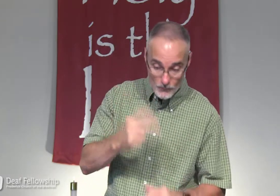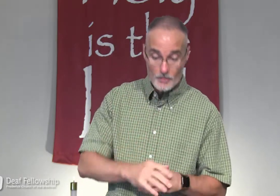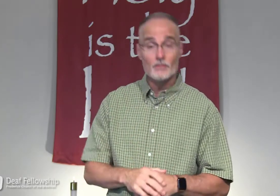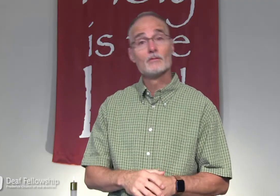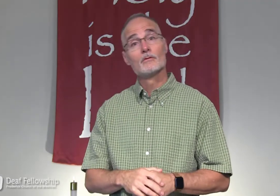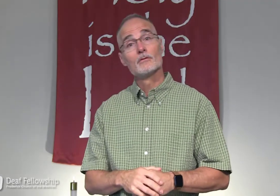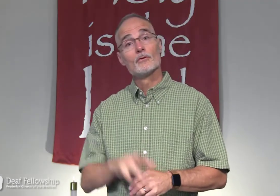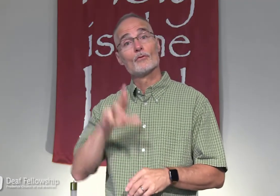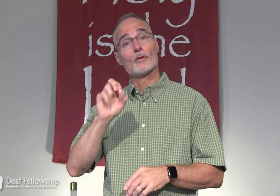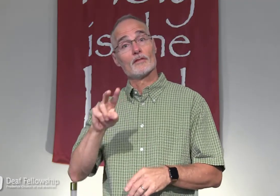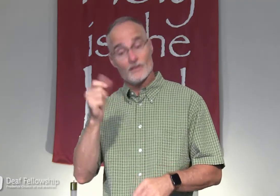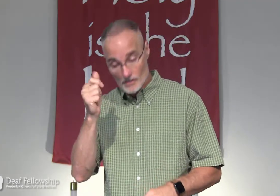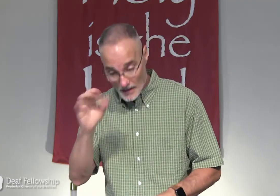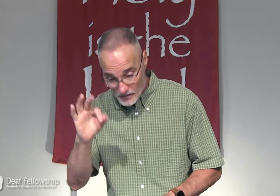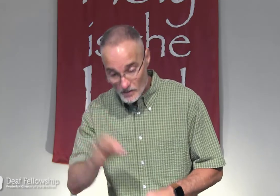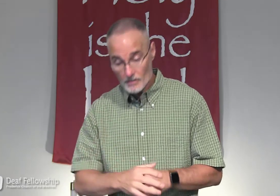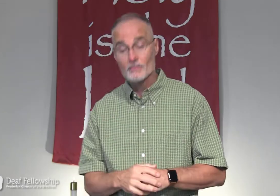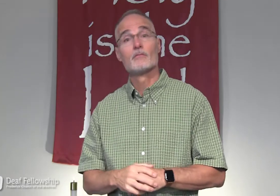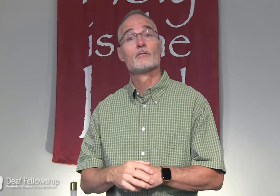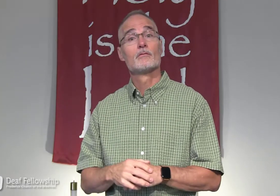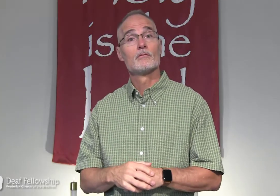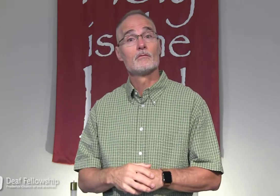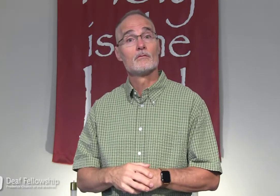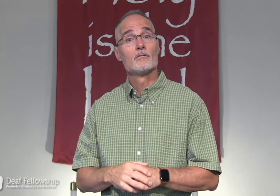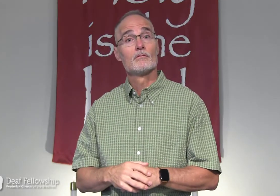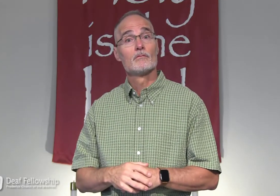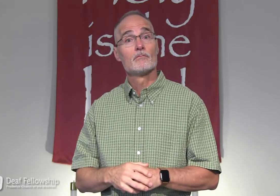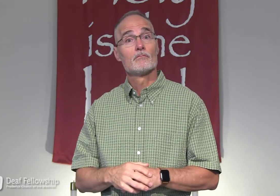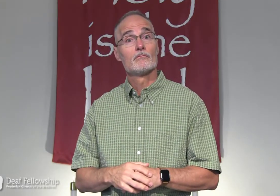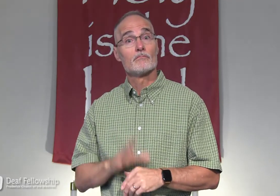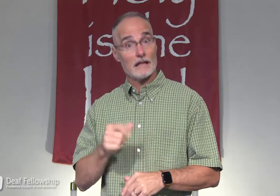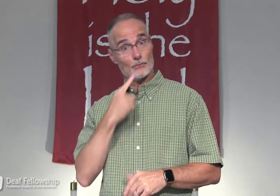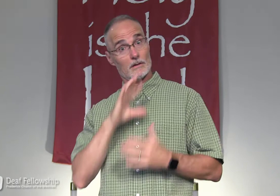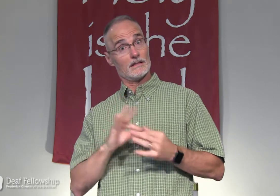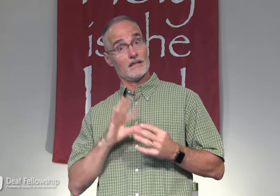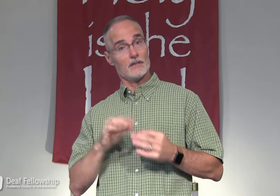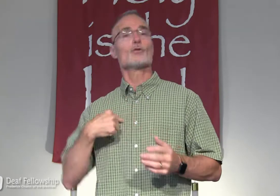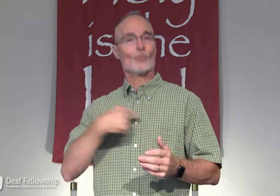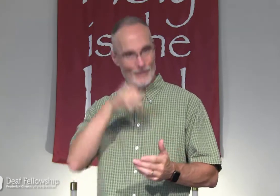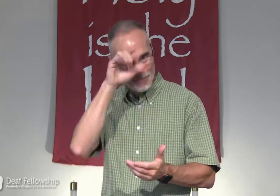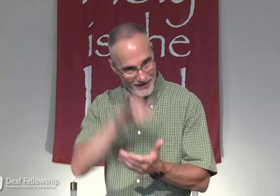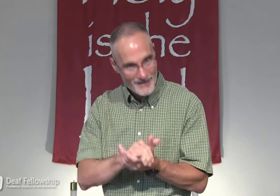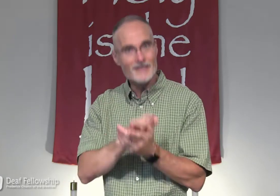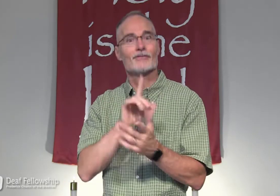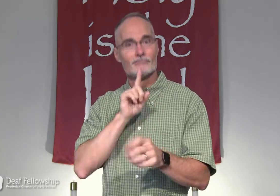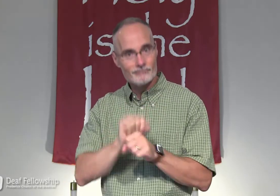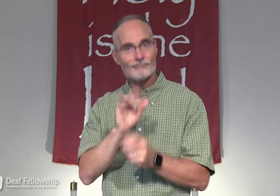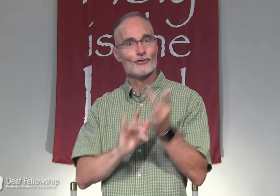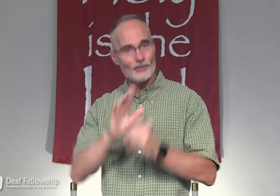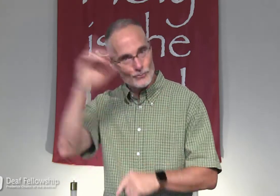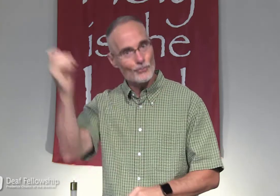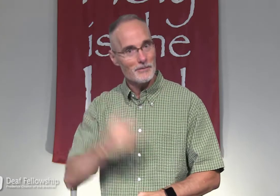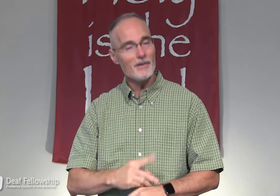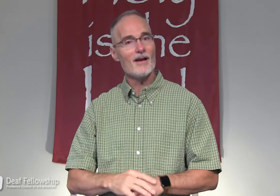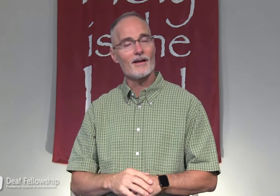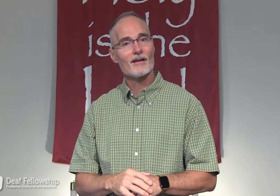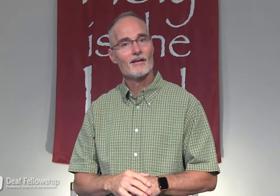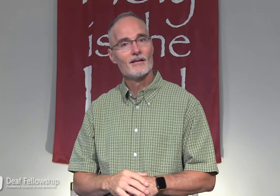back. John 14:3, Revelations 19. That's what it says, and that's what we